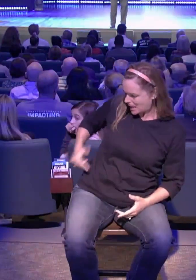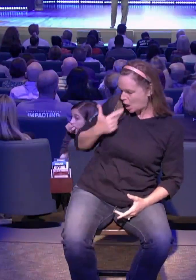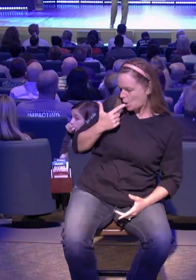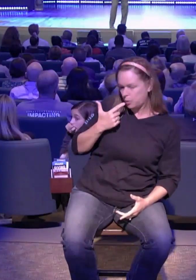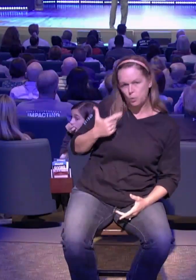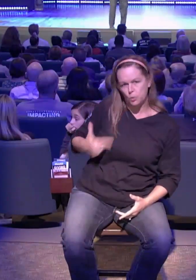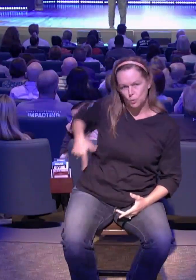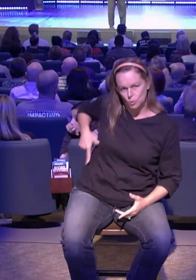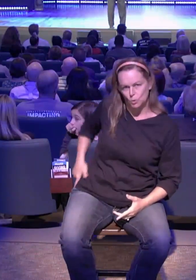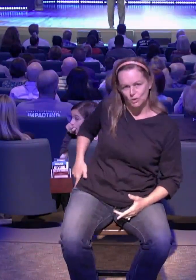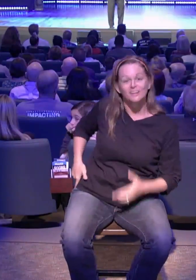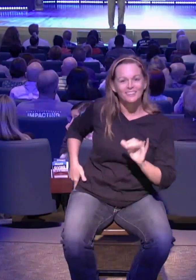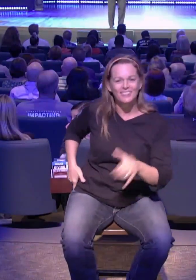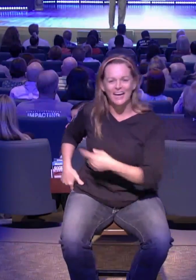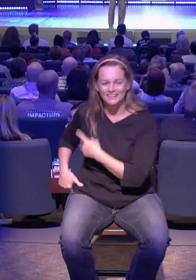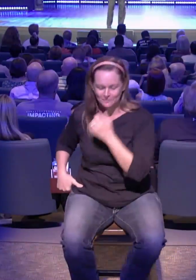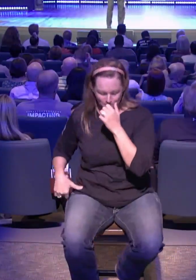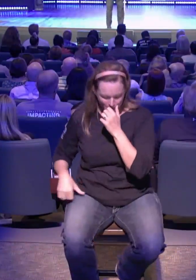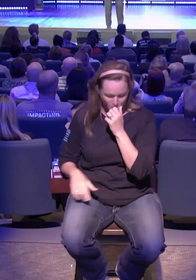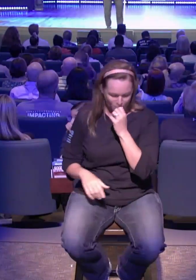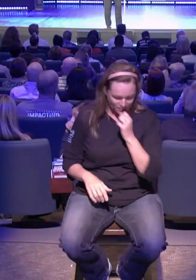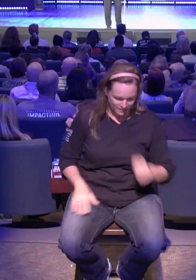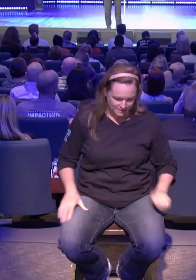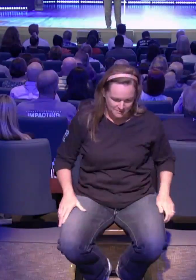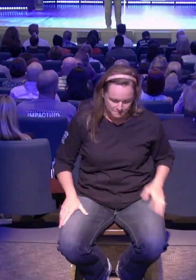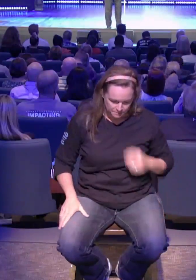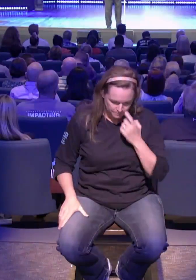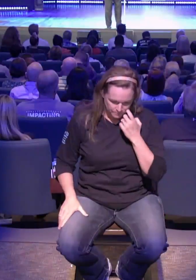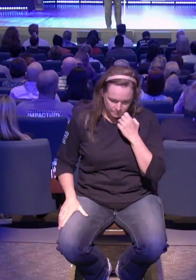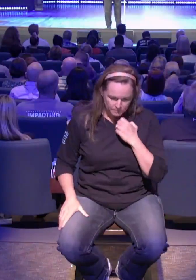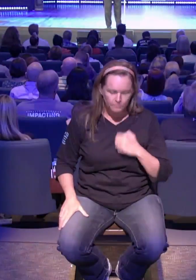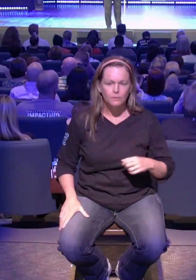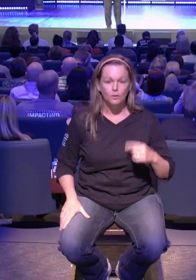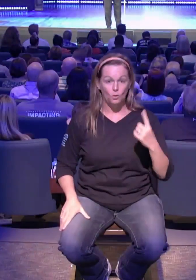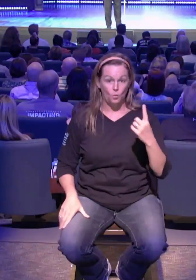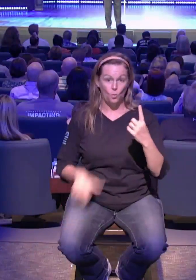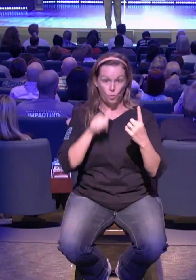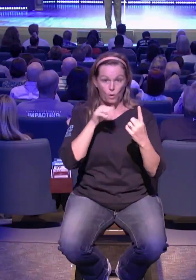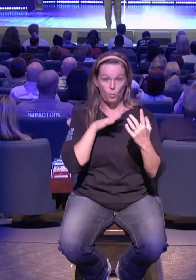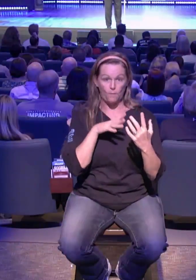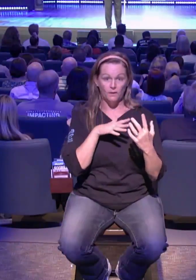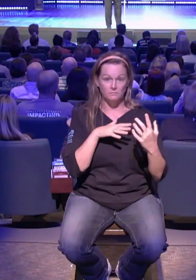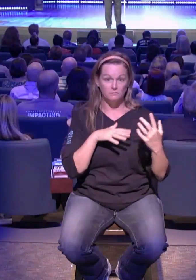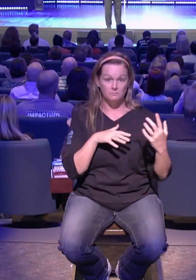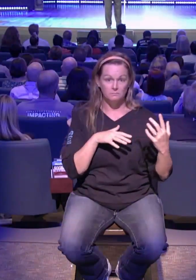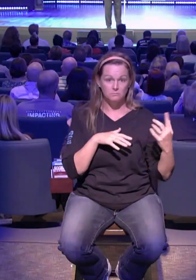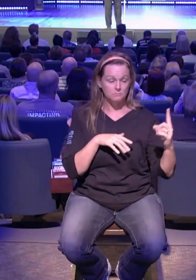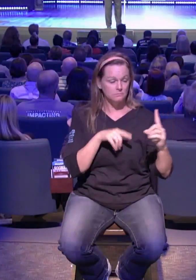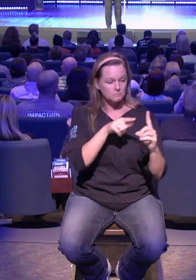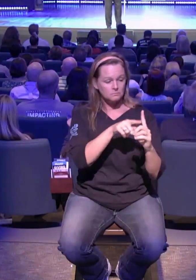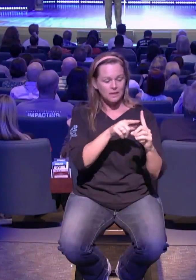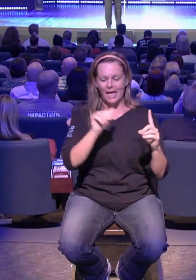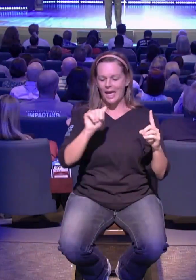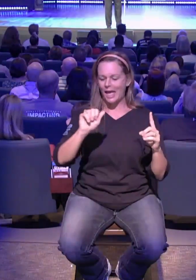But Ashlyn was a woman who was imprisoned by her drug